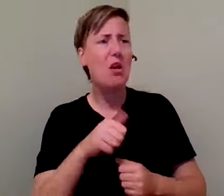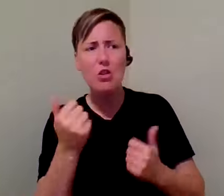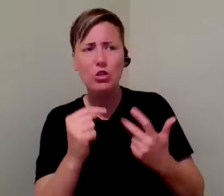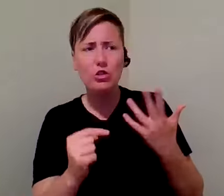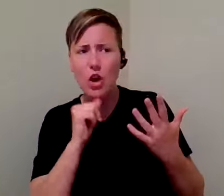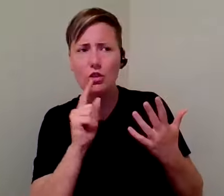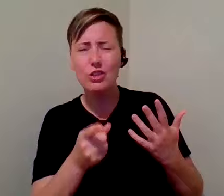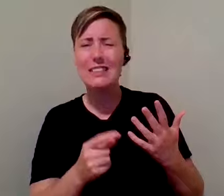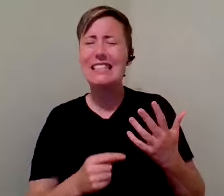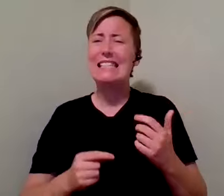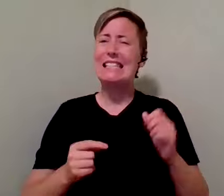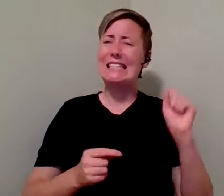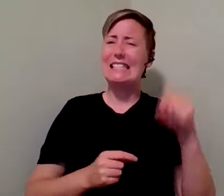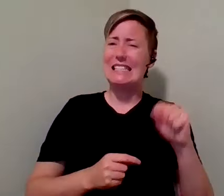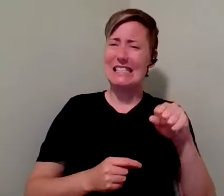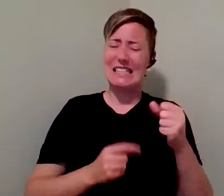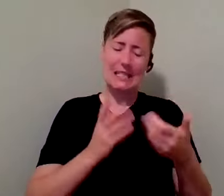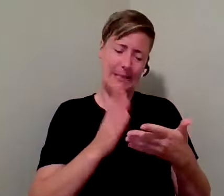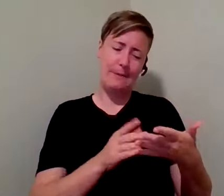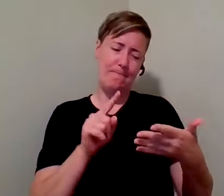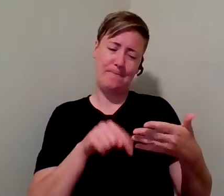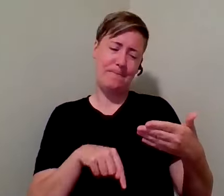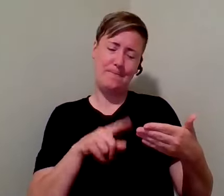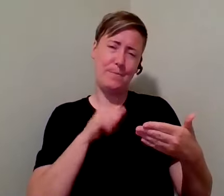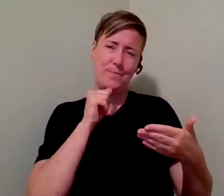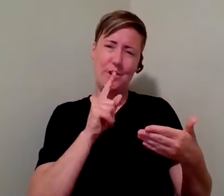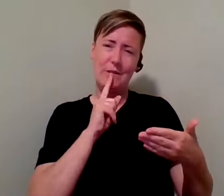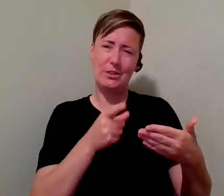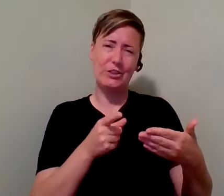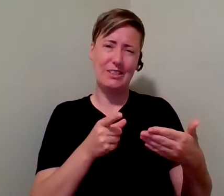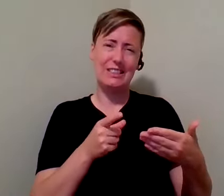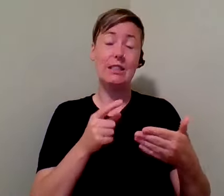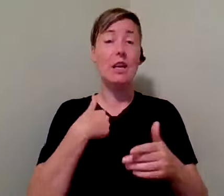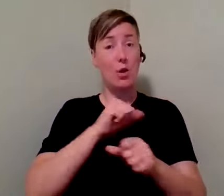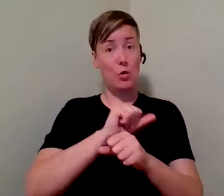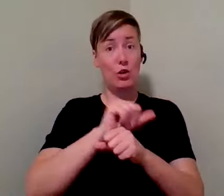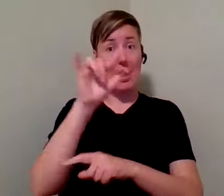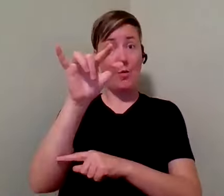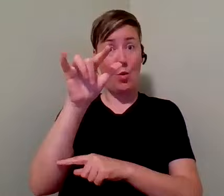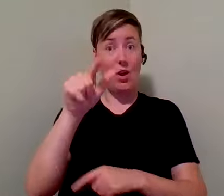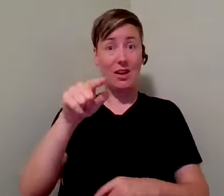yeah, there are some I'm not too sure because like I said, I worked at the airport and I worked in cargo, and